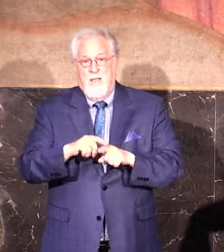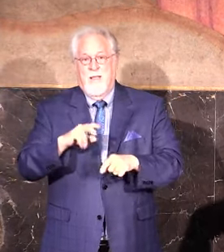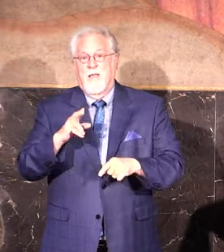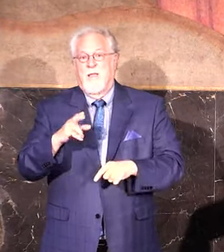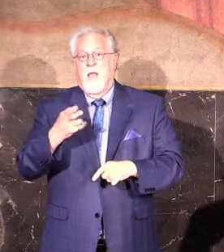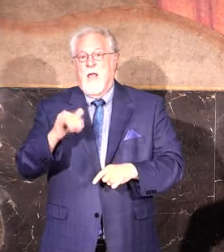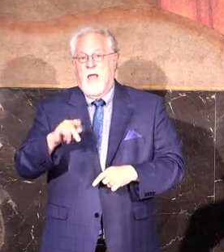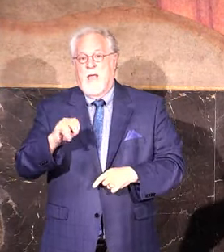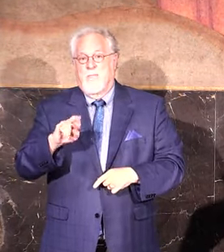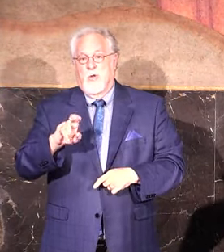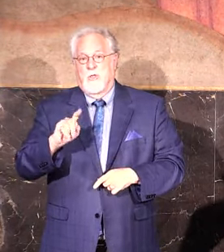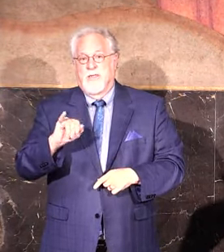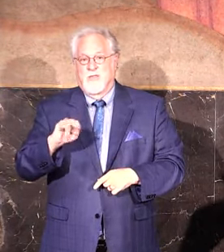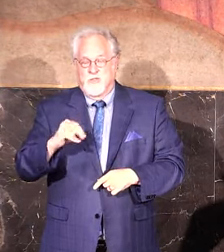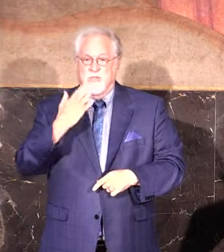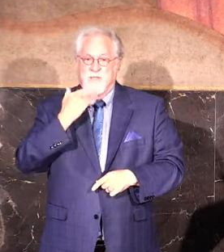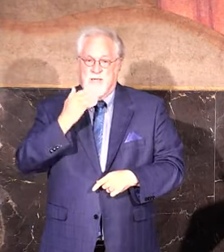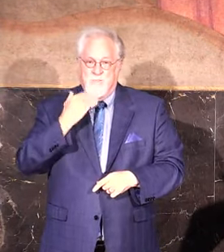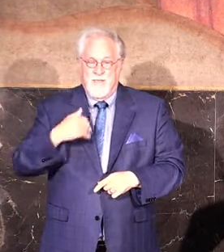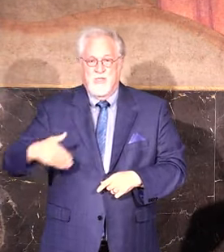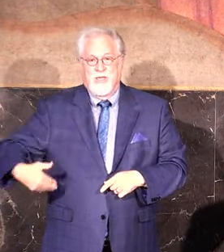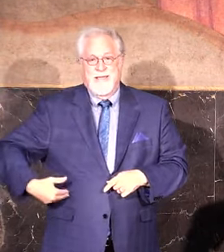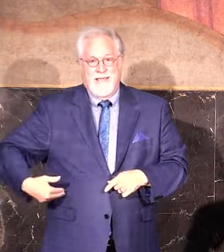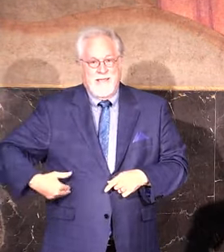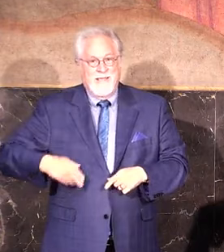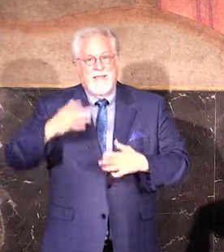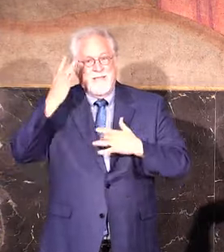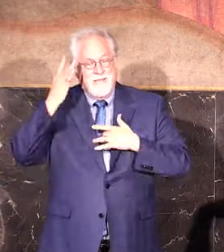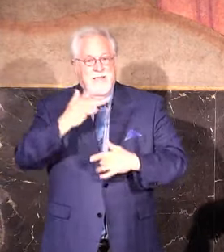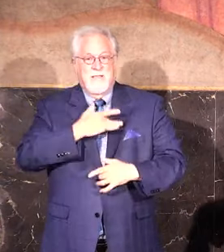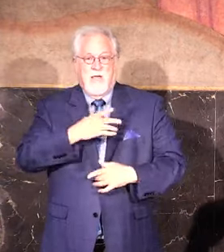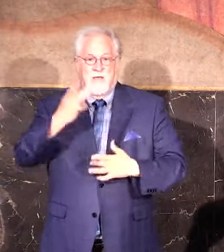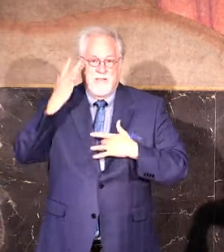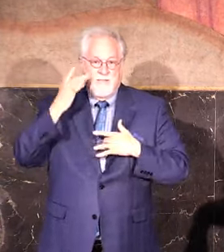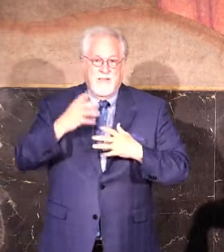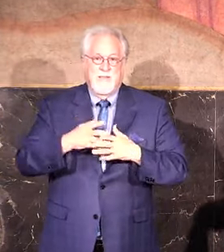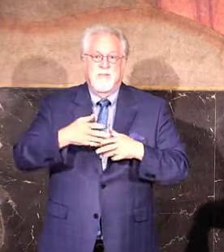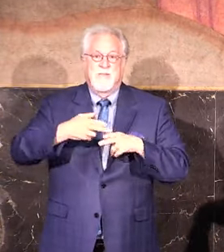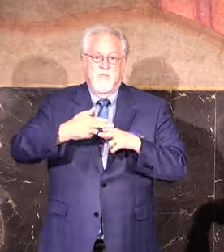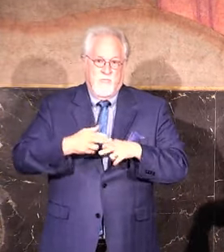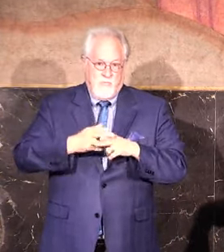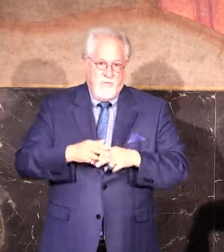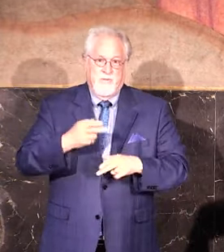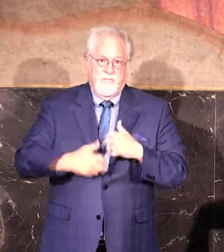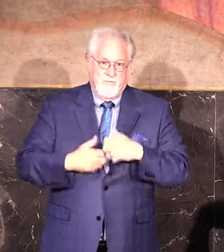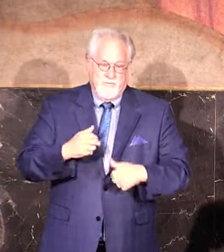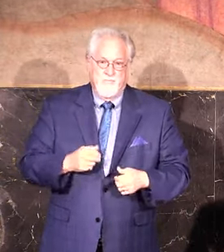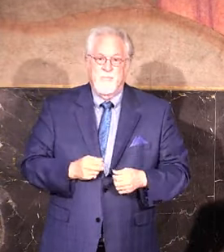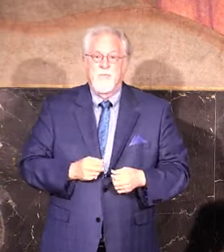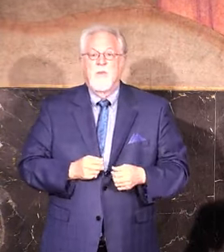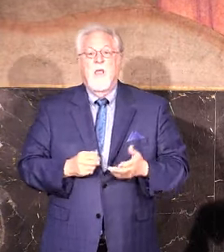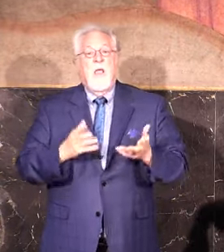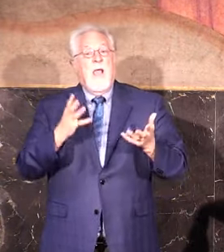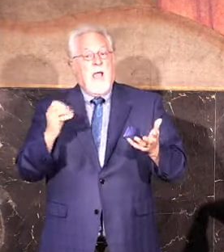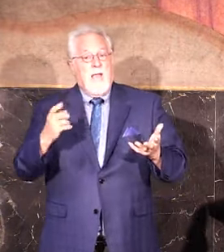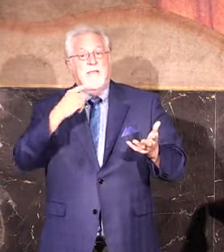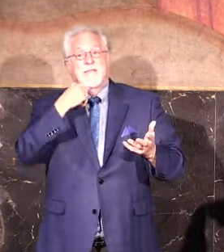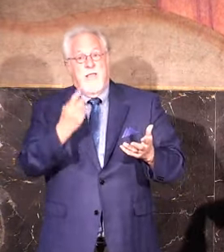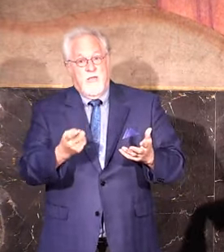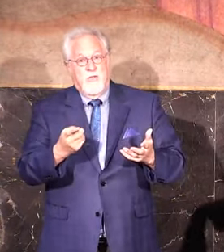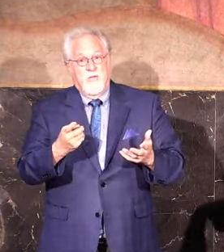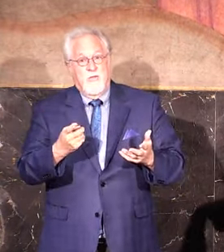hypertension, diabetes, kidney disease, heart disease, obesity. And I will tell you,